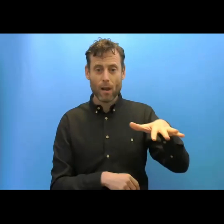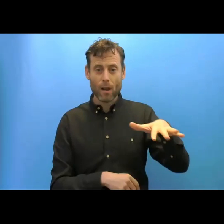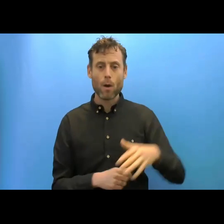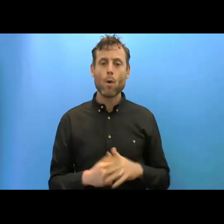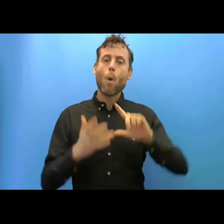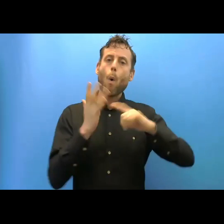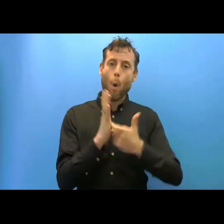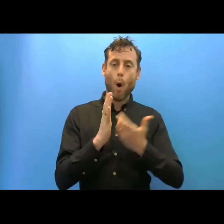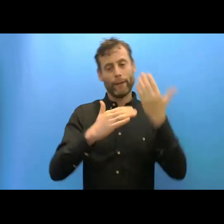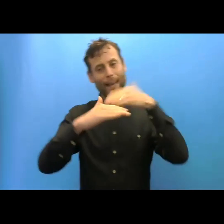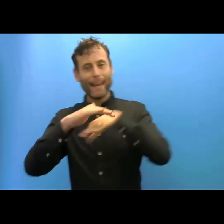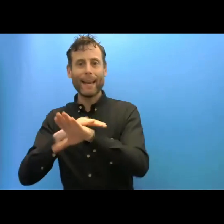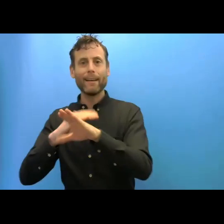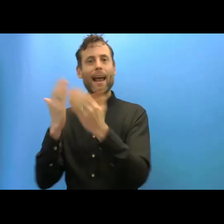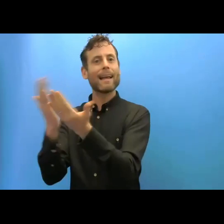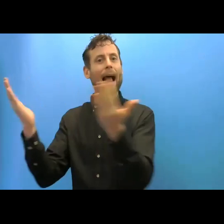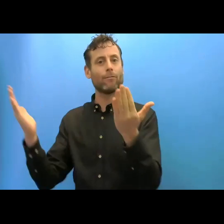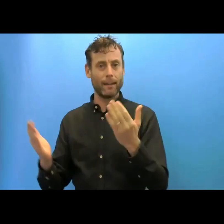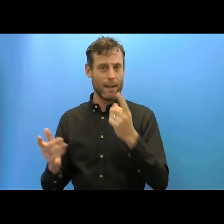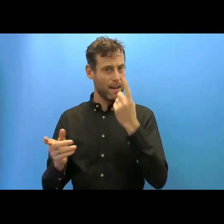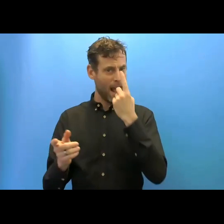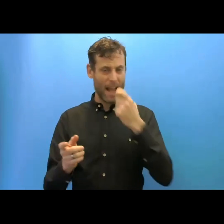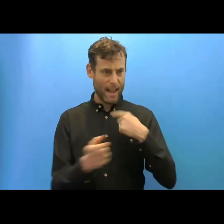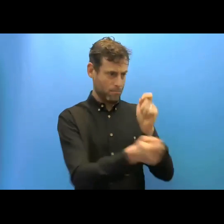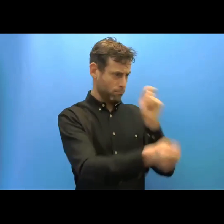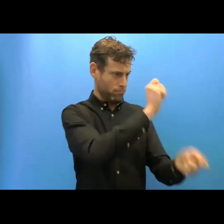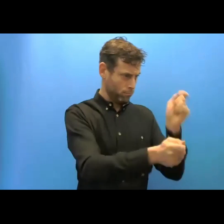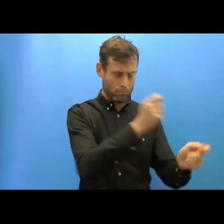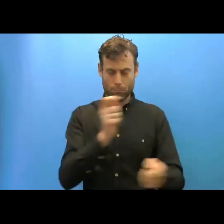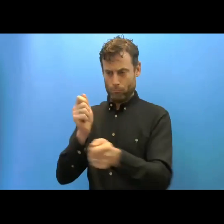more suited to a gallery space.